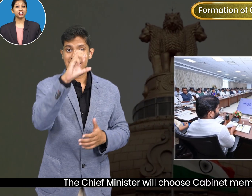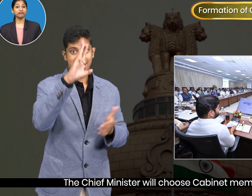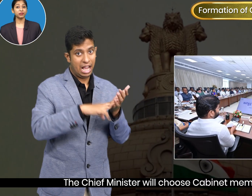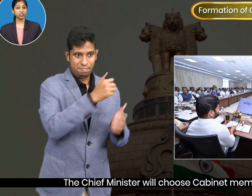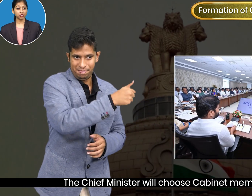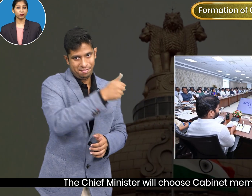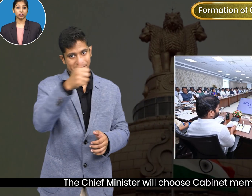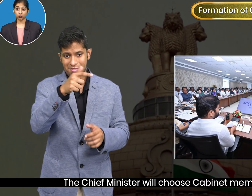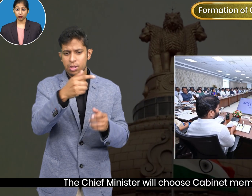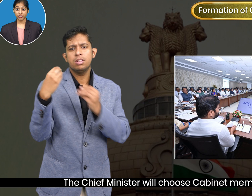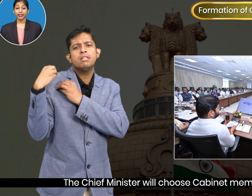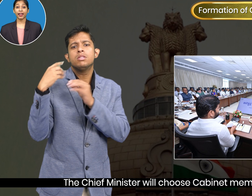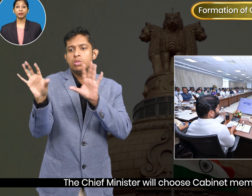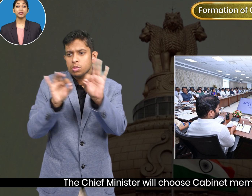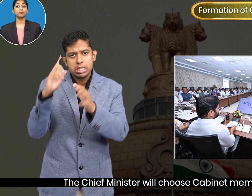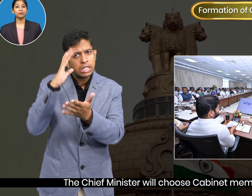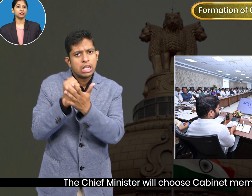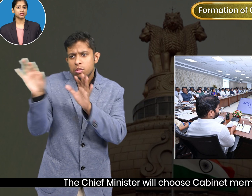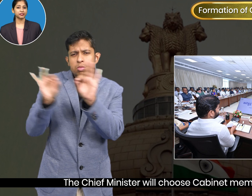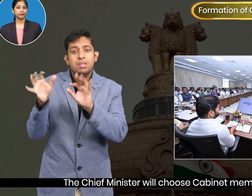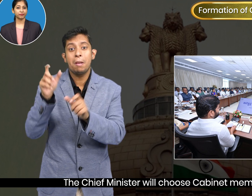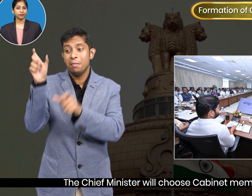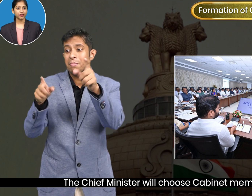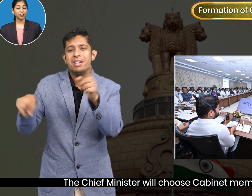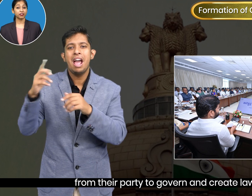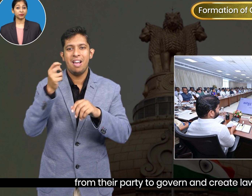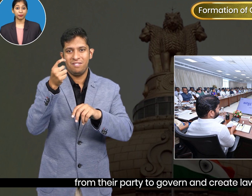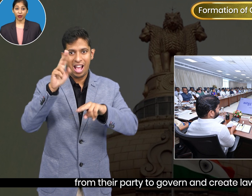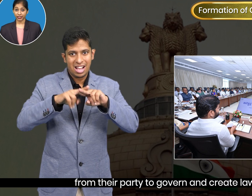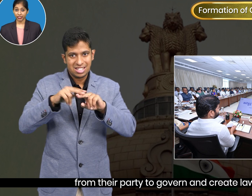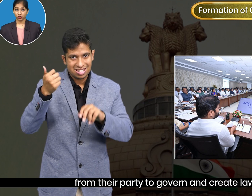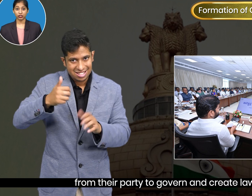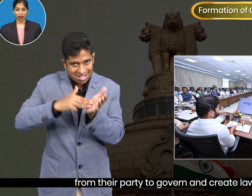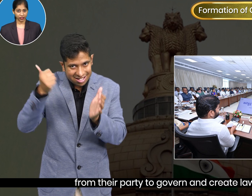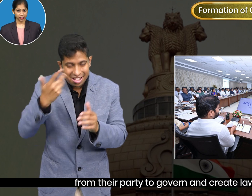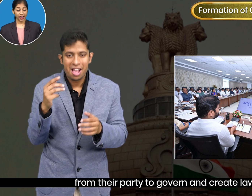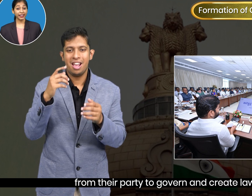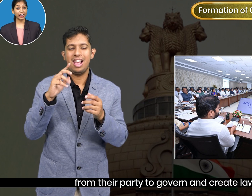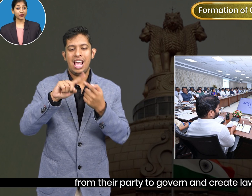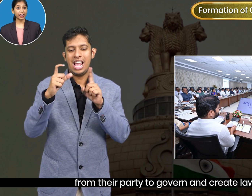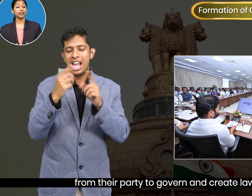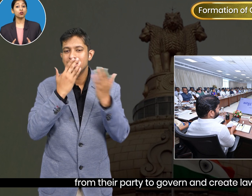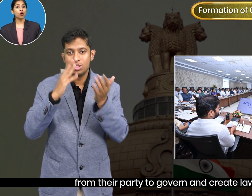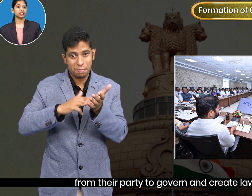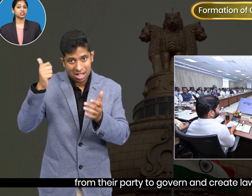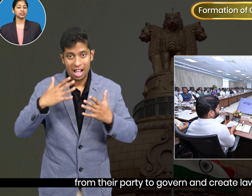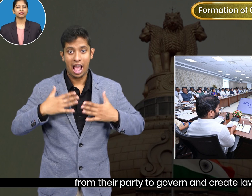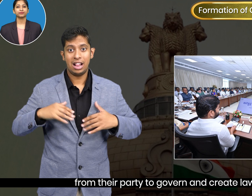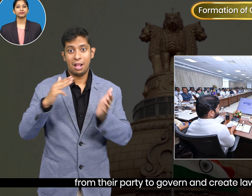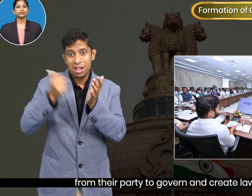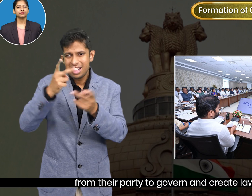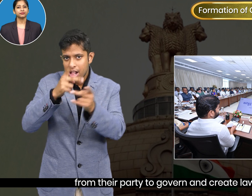The chief minister will choose cabinet members from their party to govern and create